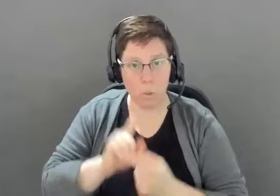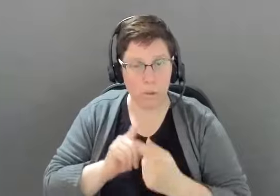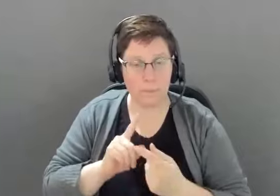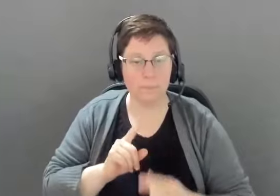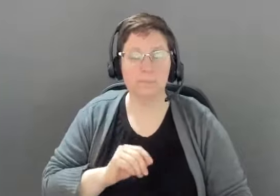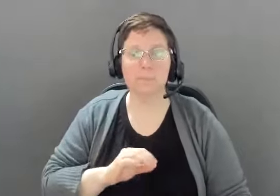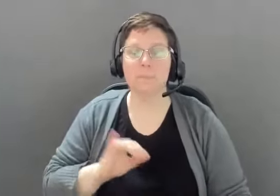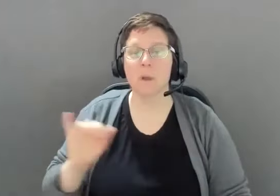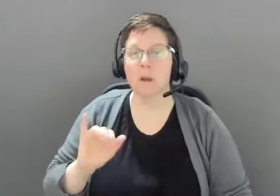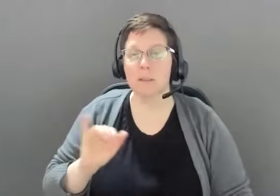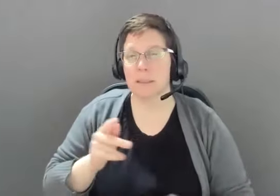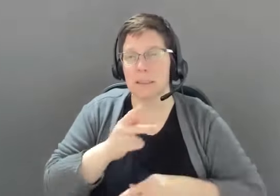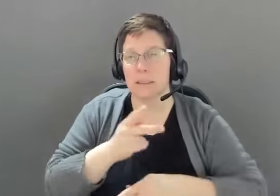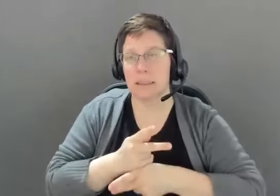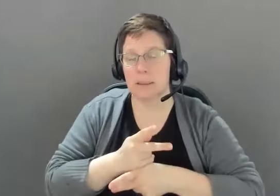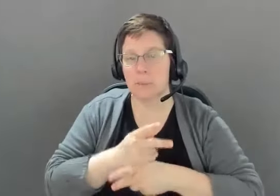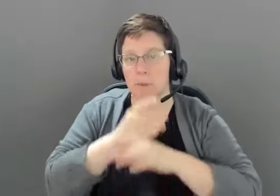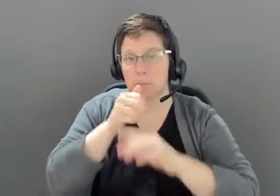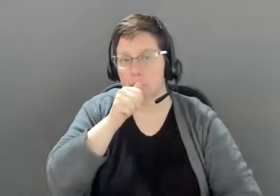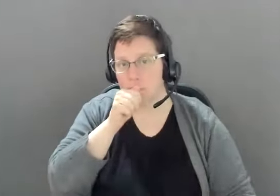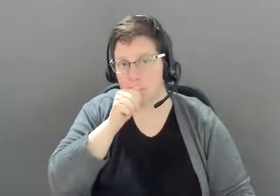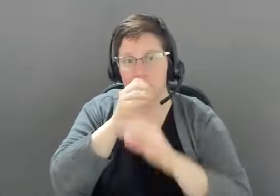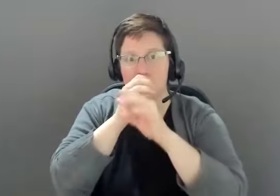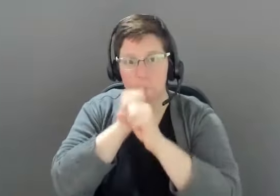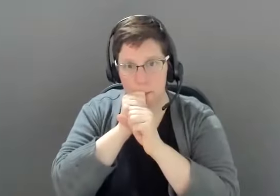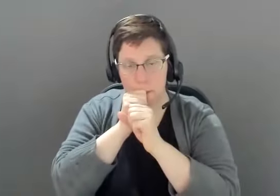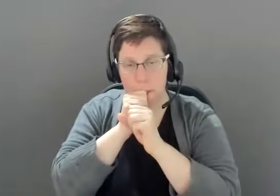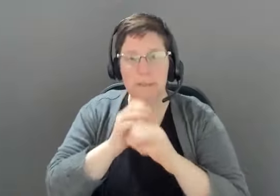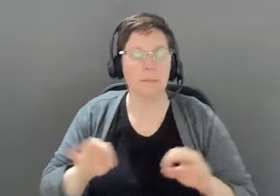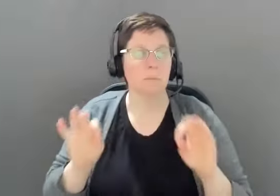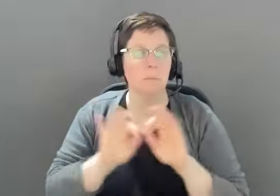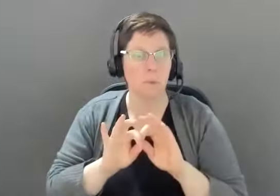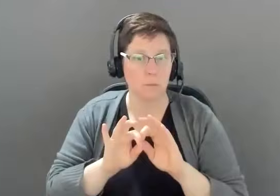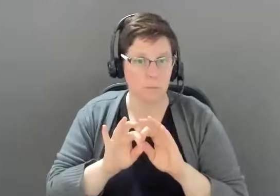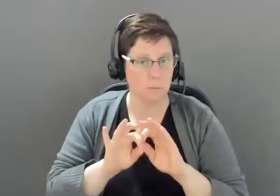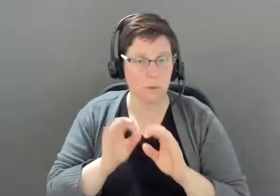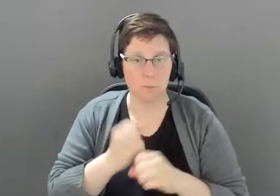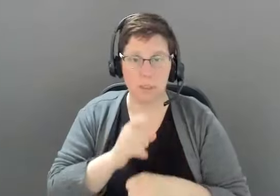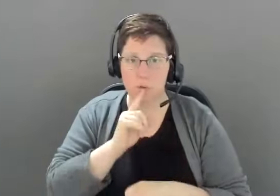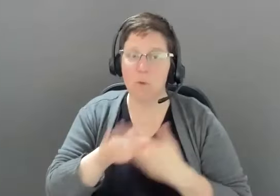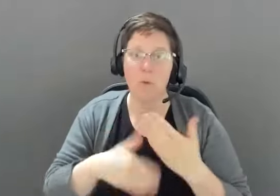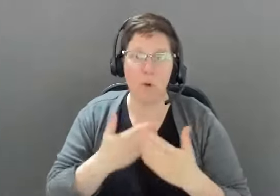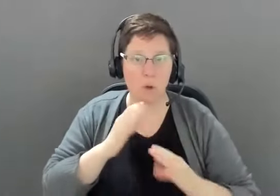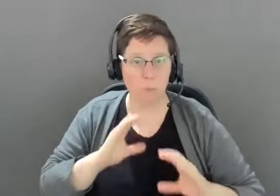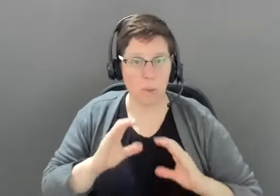the privacy and confidentiality is extremely important to ensure all communications with survivors are